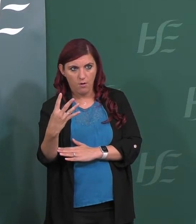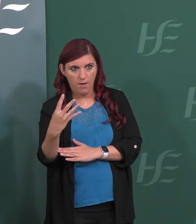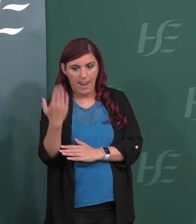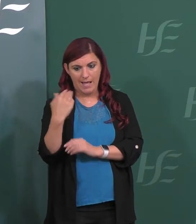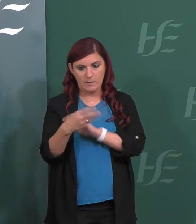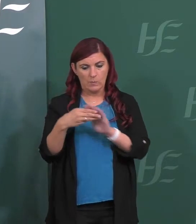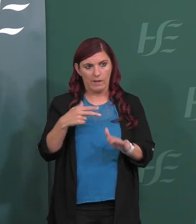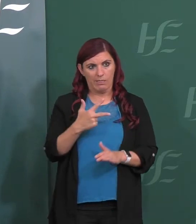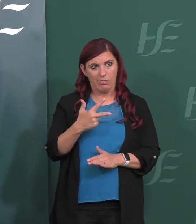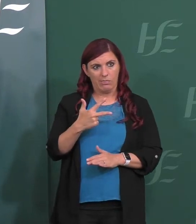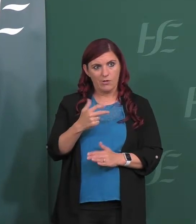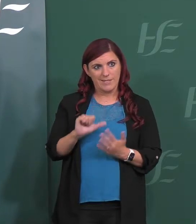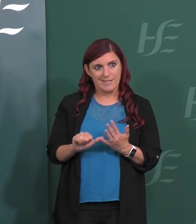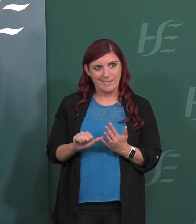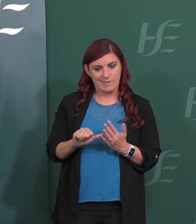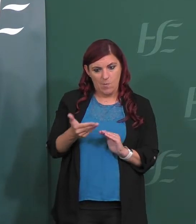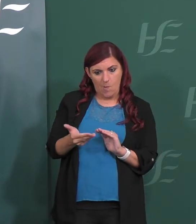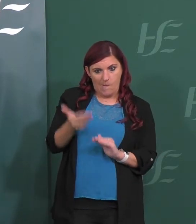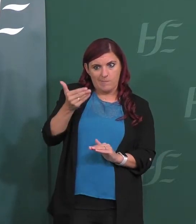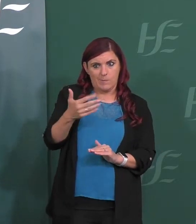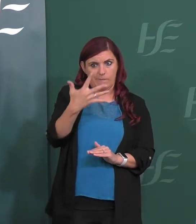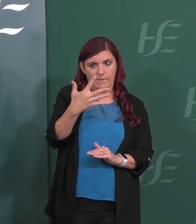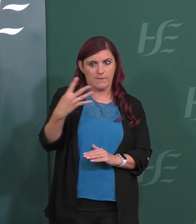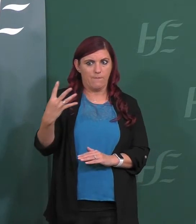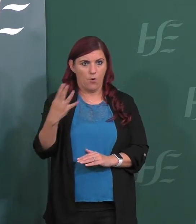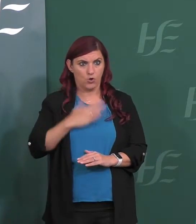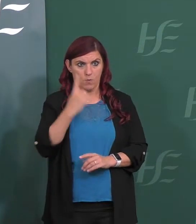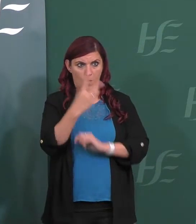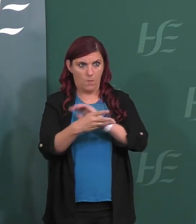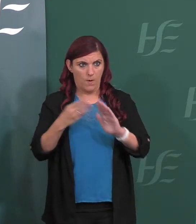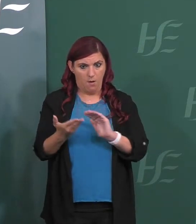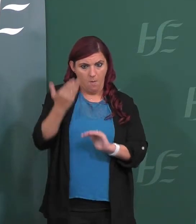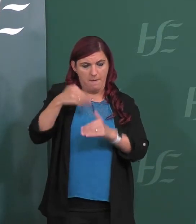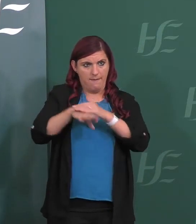36, so in essence a 50% increase from just last week.